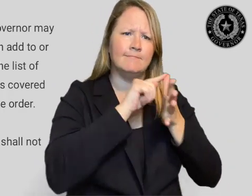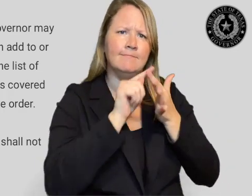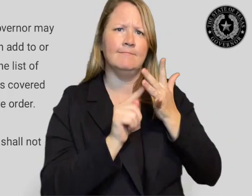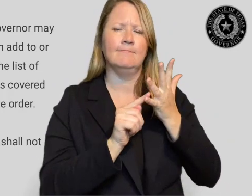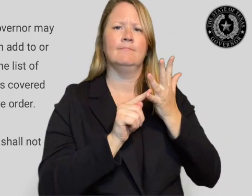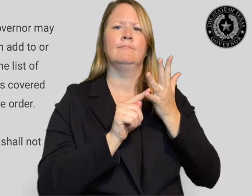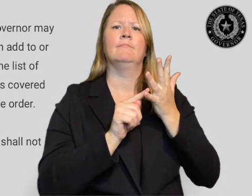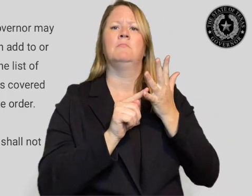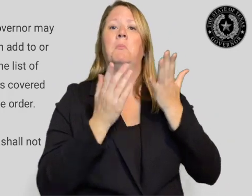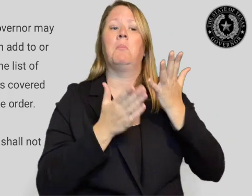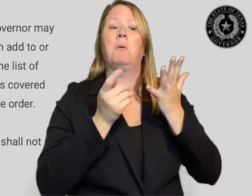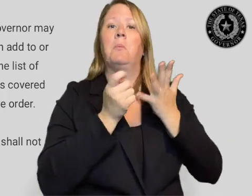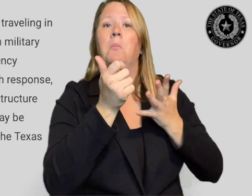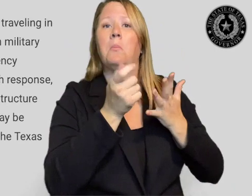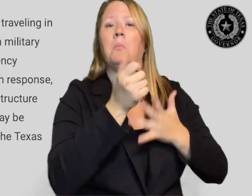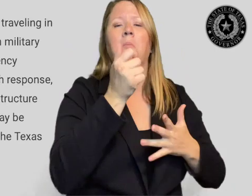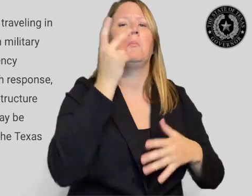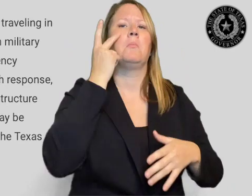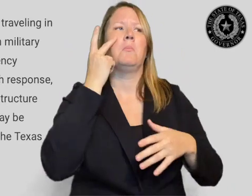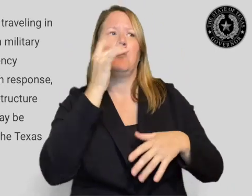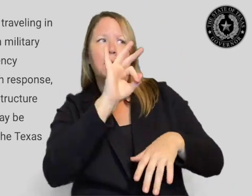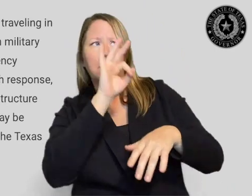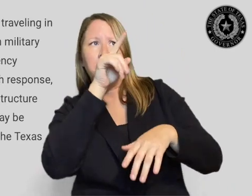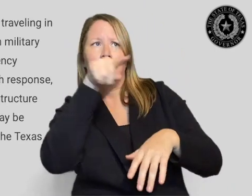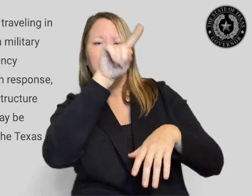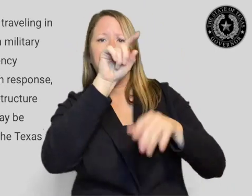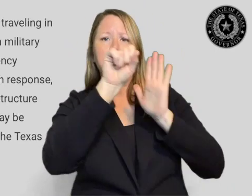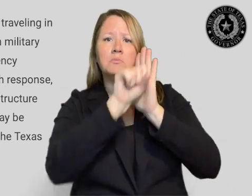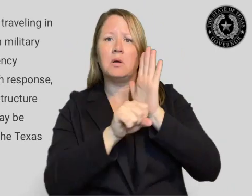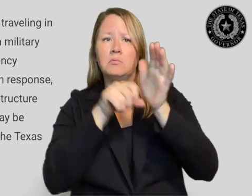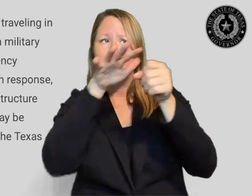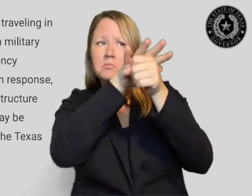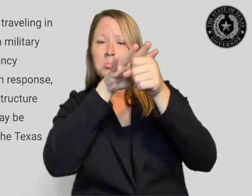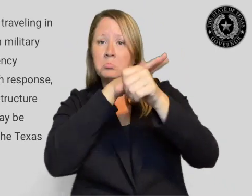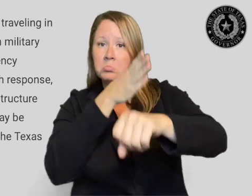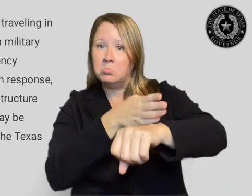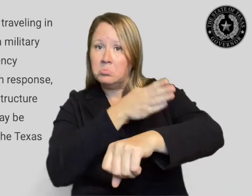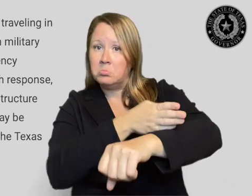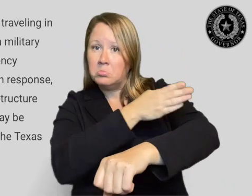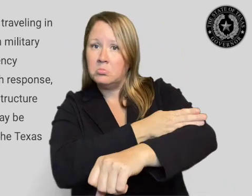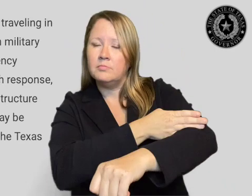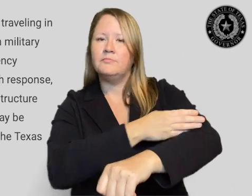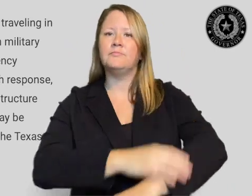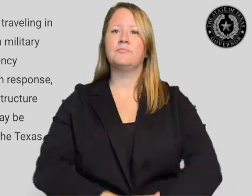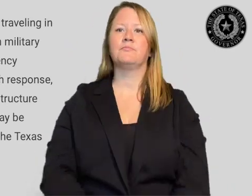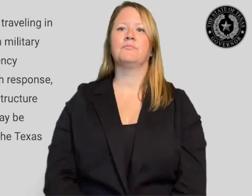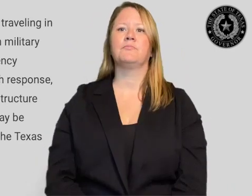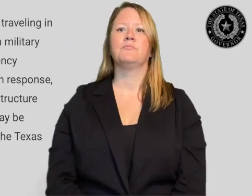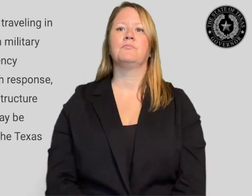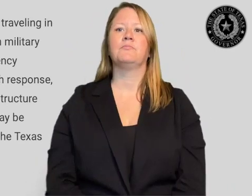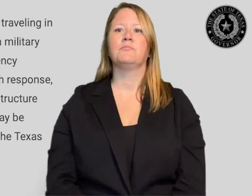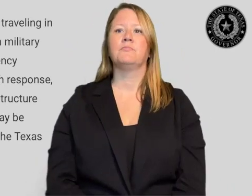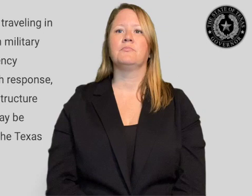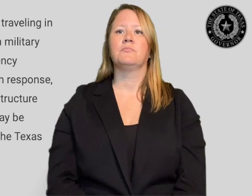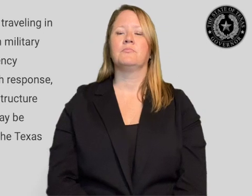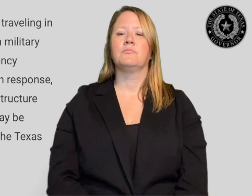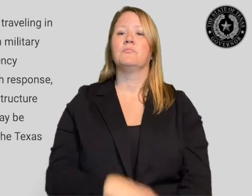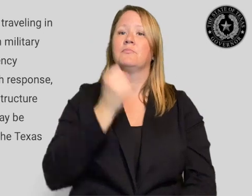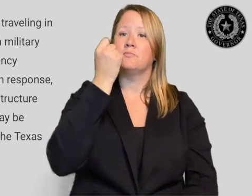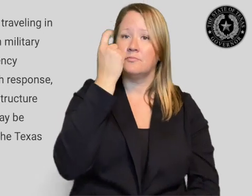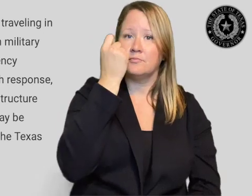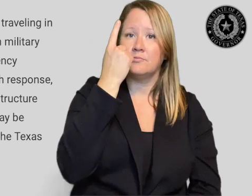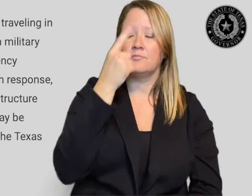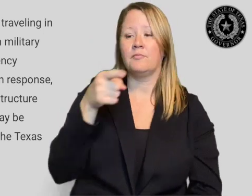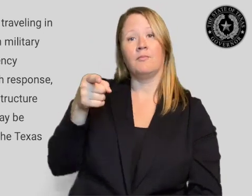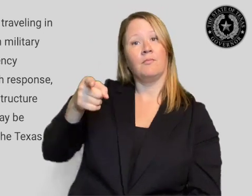self-quarantine shall not apply to people traveling in connection with military service, emergency response, health response, or